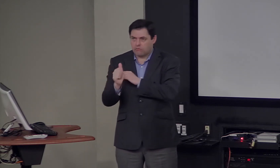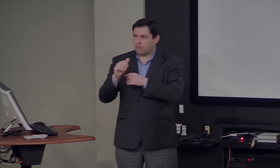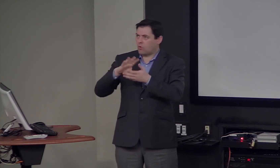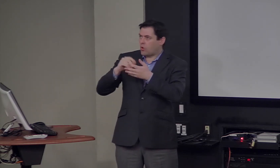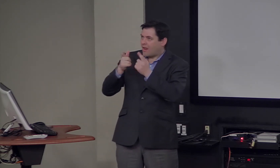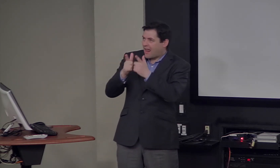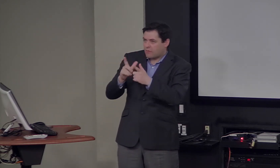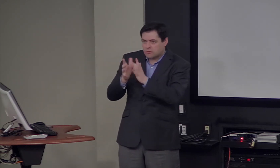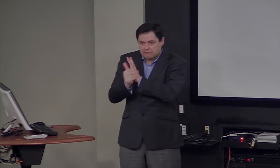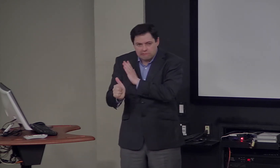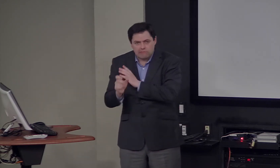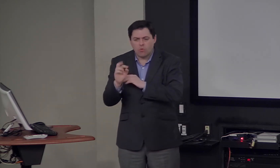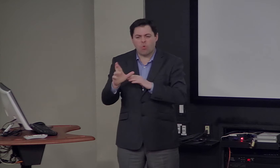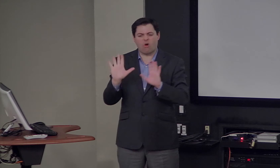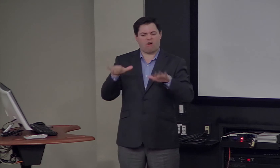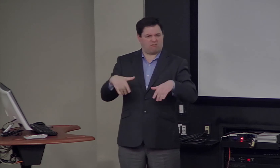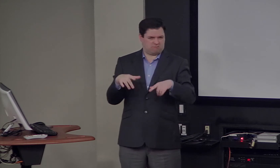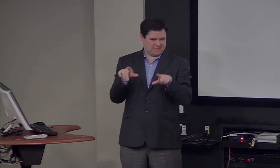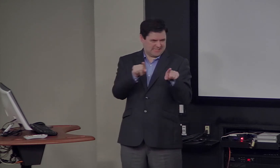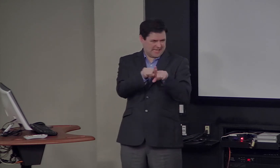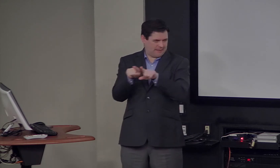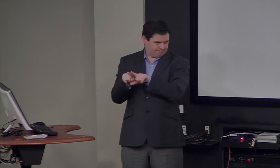find those markers more easily than others? Did that in any way